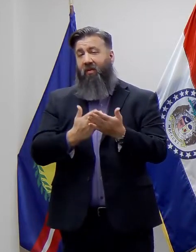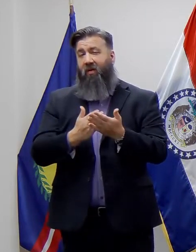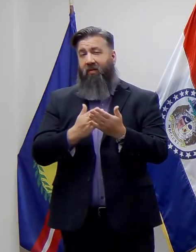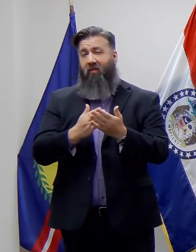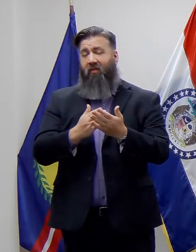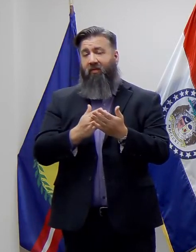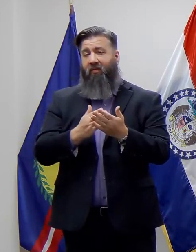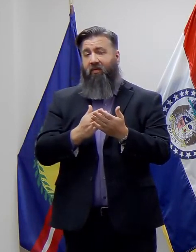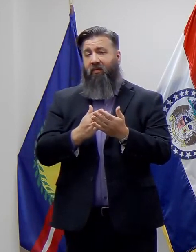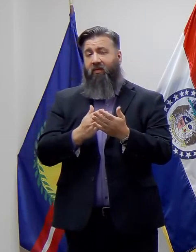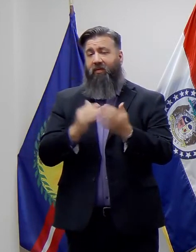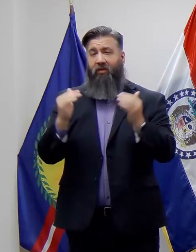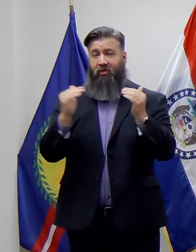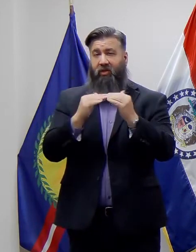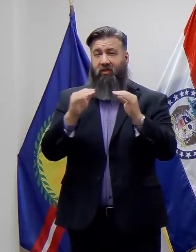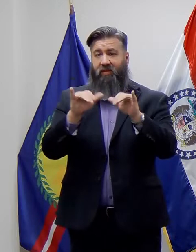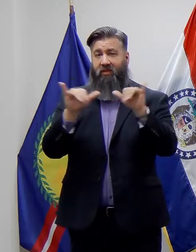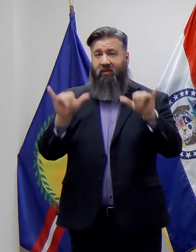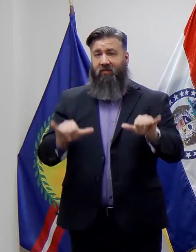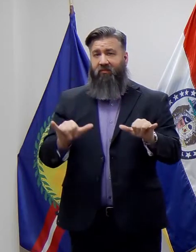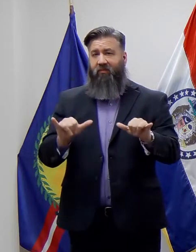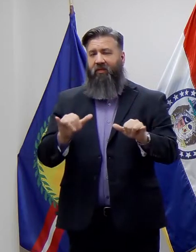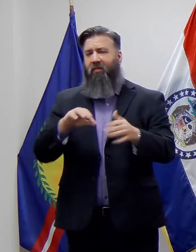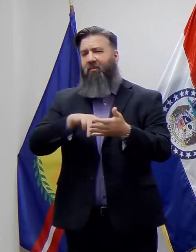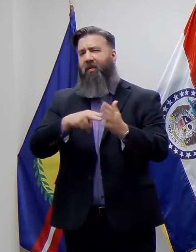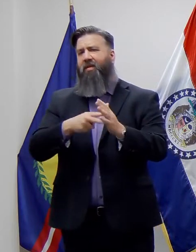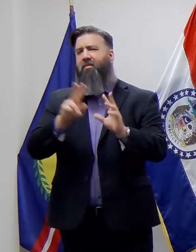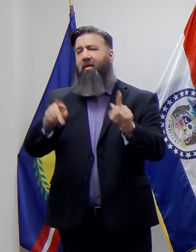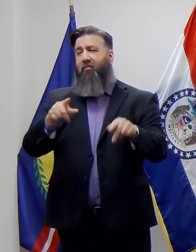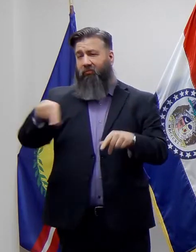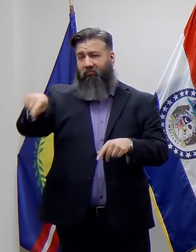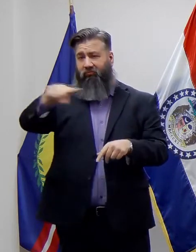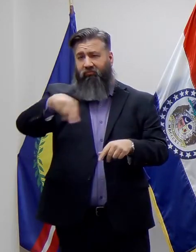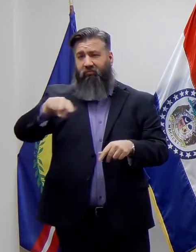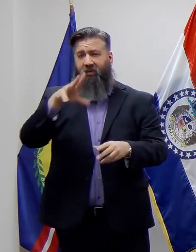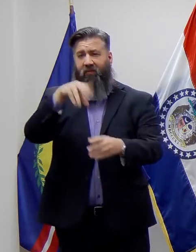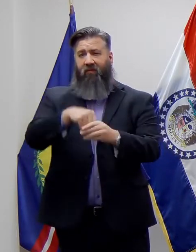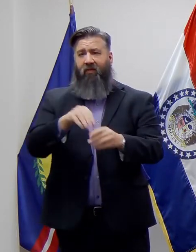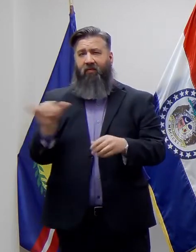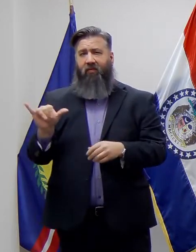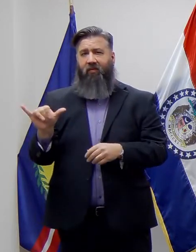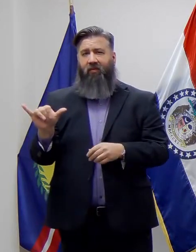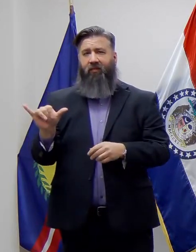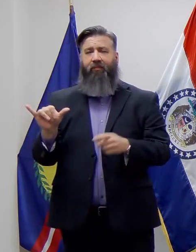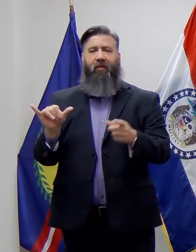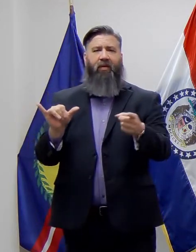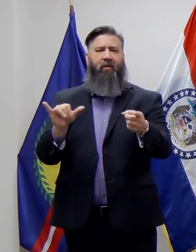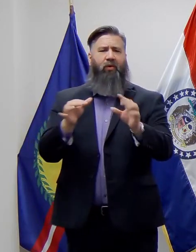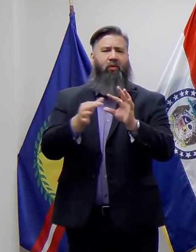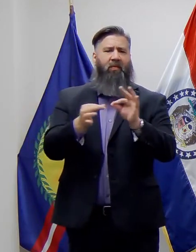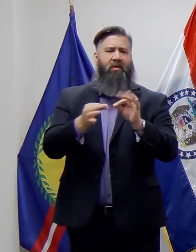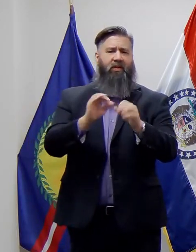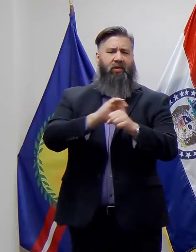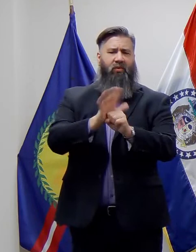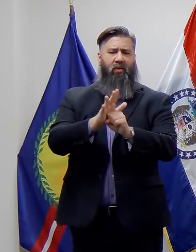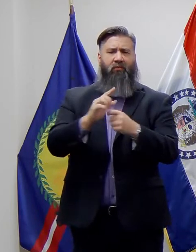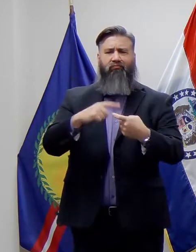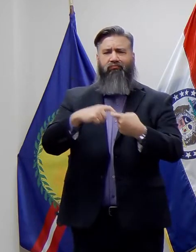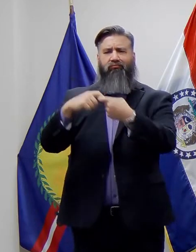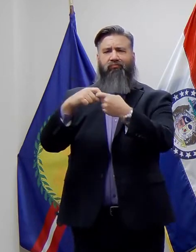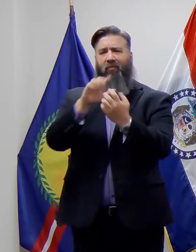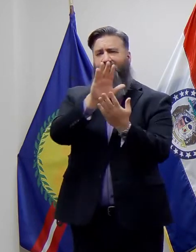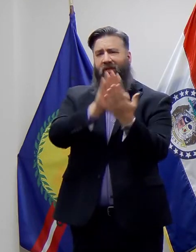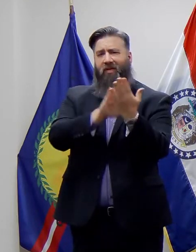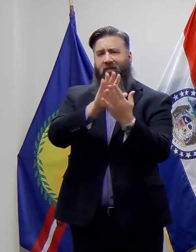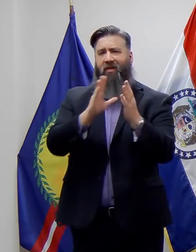residents, are engaged in this process as well. You mentioned that the pandemic halted in-person meetings, but we also saw